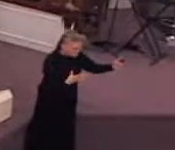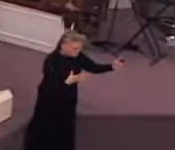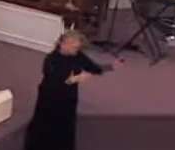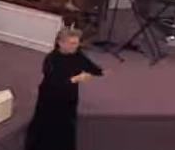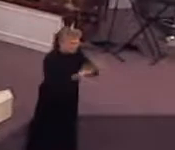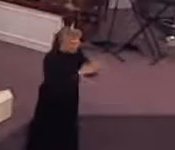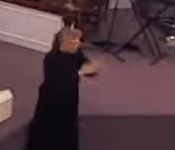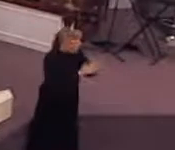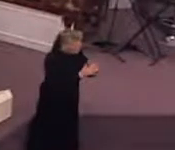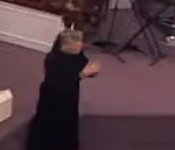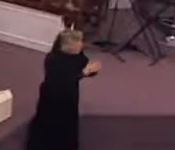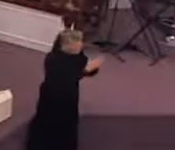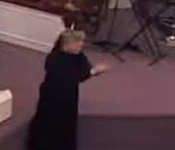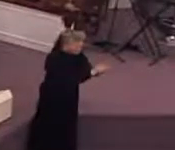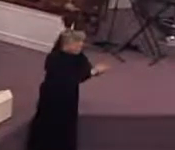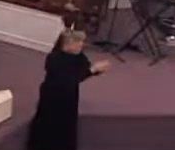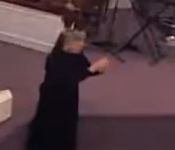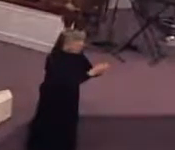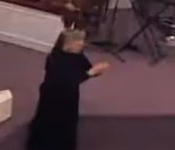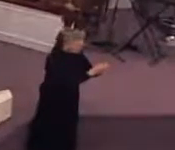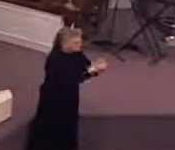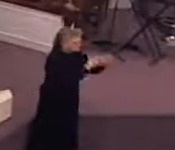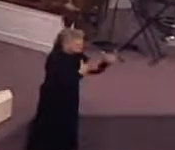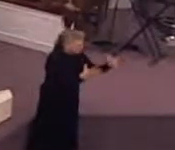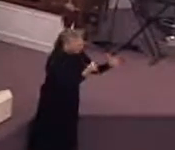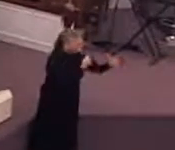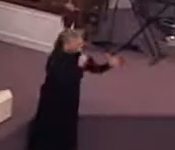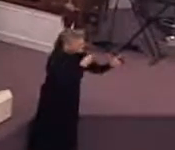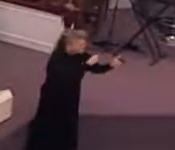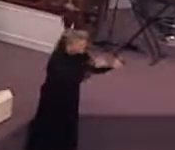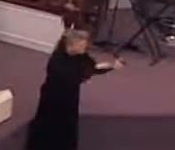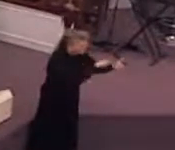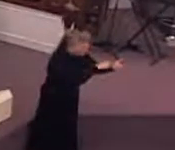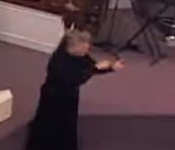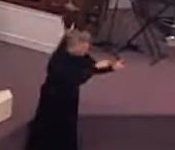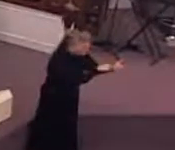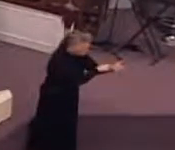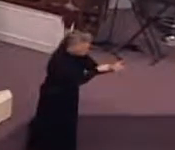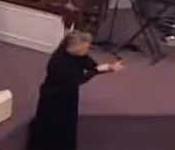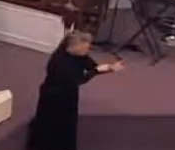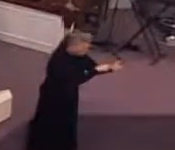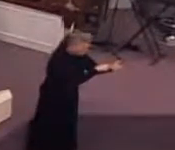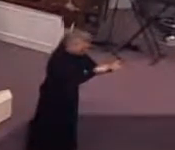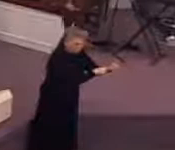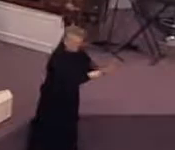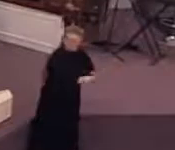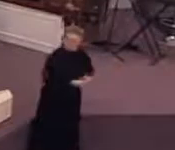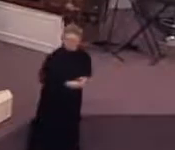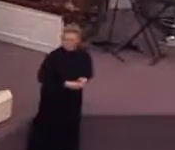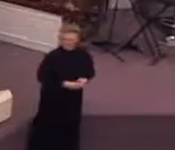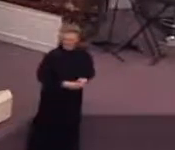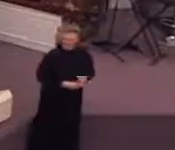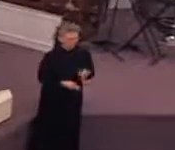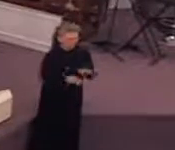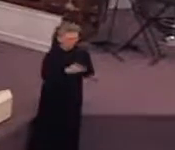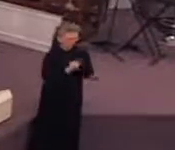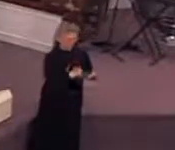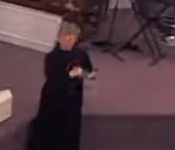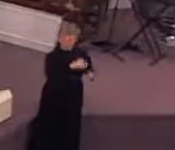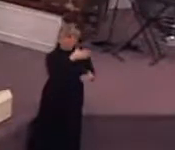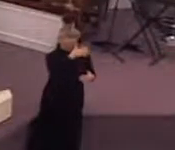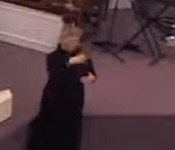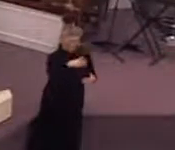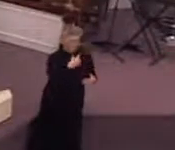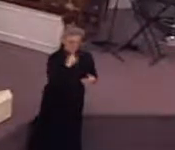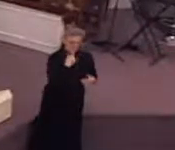I said the Word of God has a lot to say about those things. Doesn't matter altogether, amen, what a man has to say,